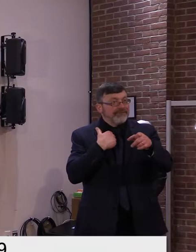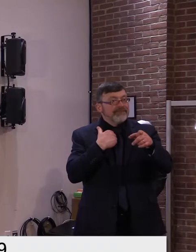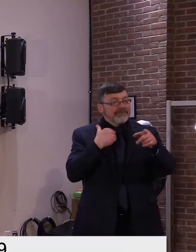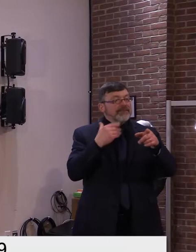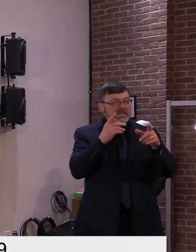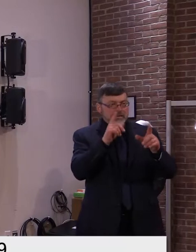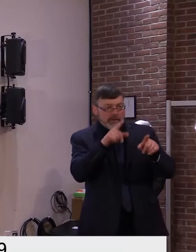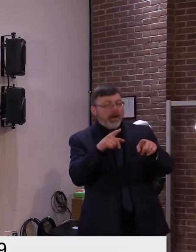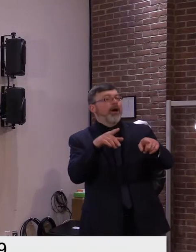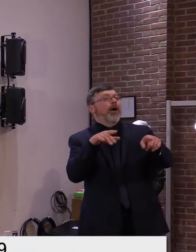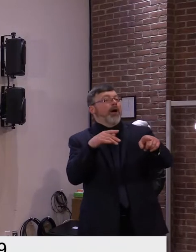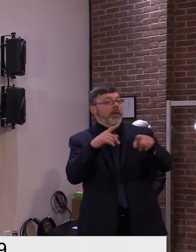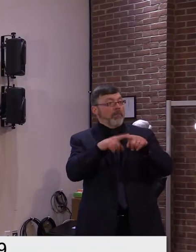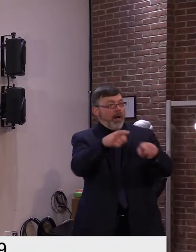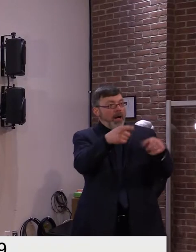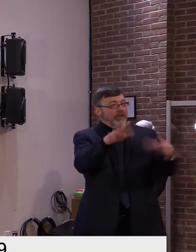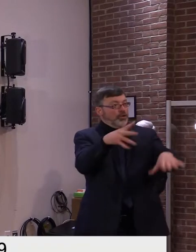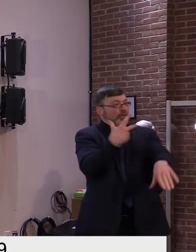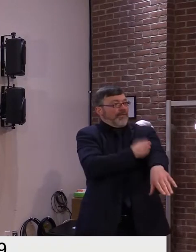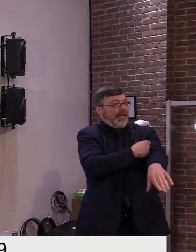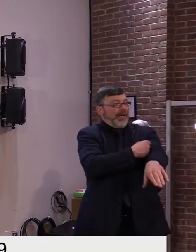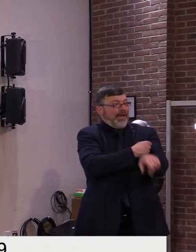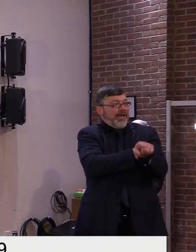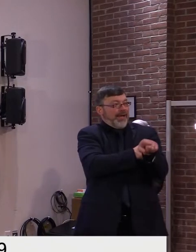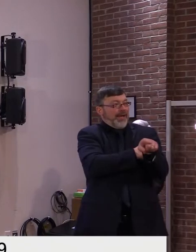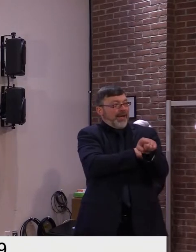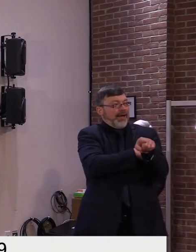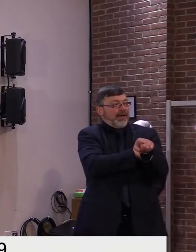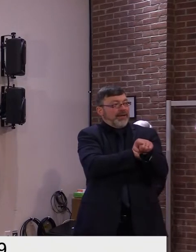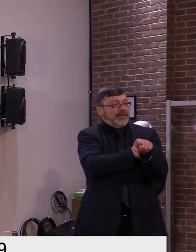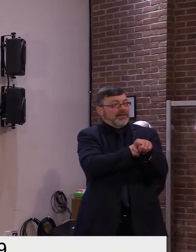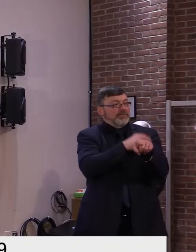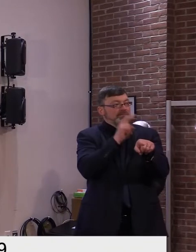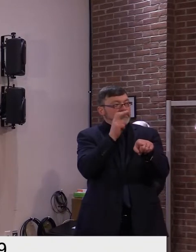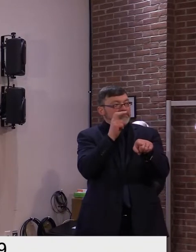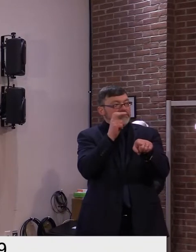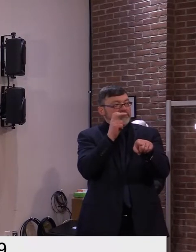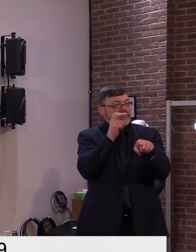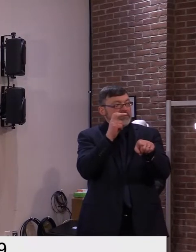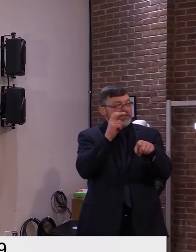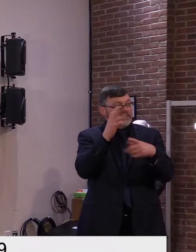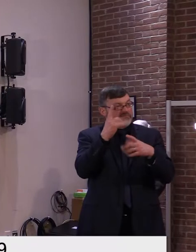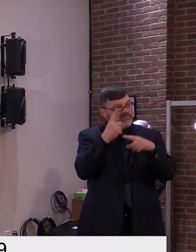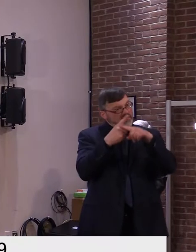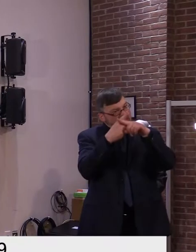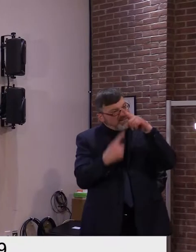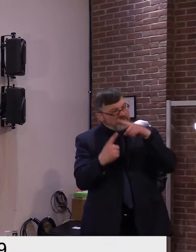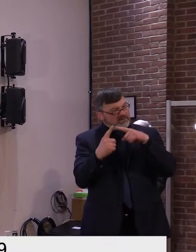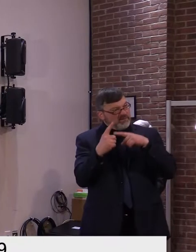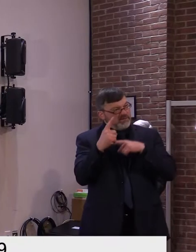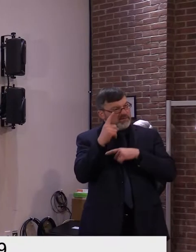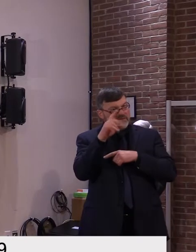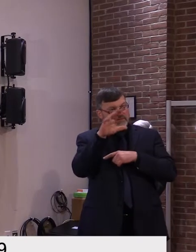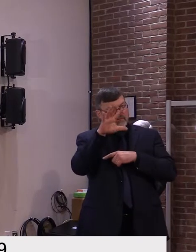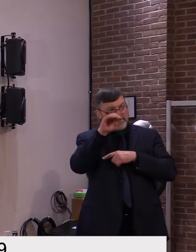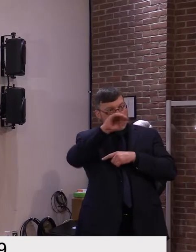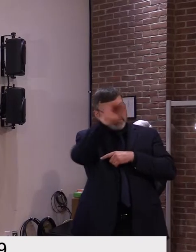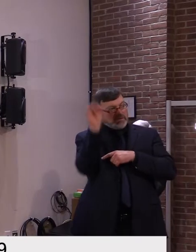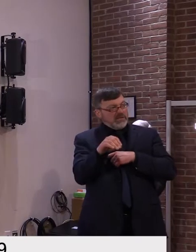COVID-19 vaccine had a 56% reduction in positive PCR